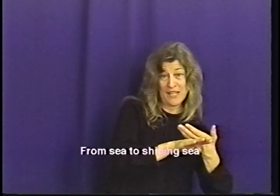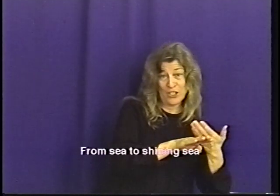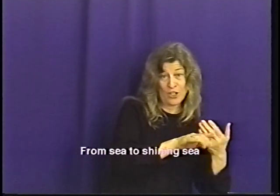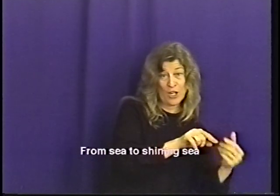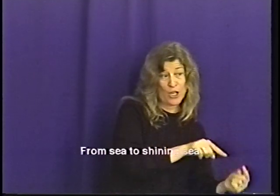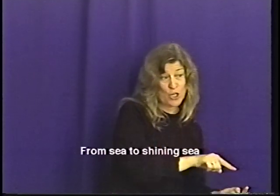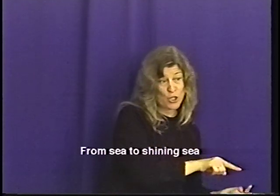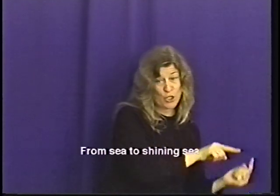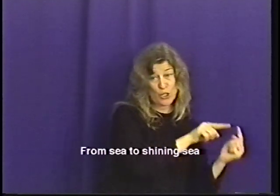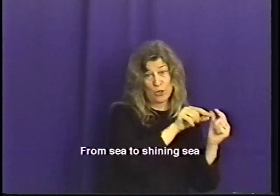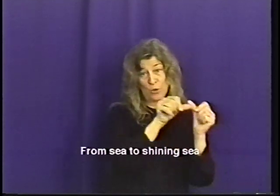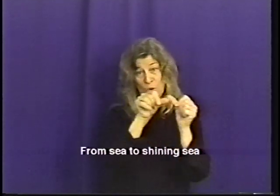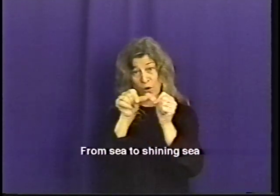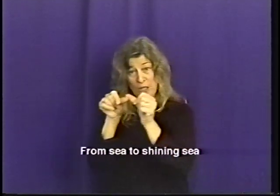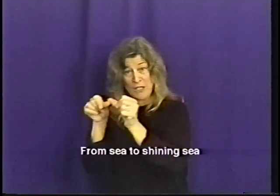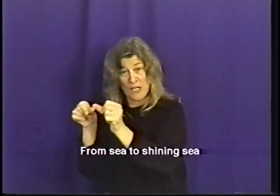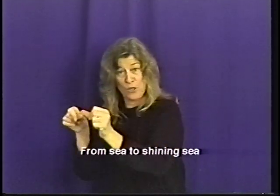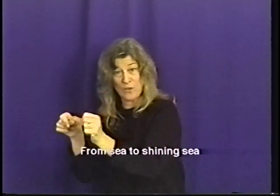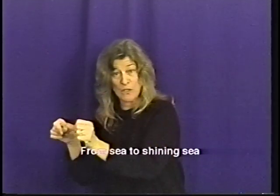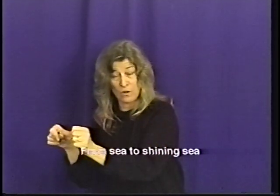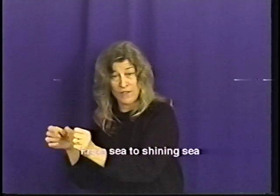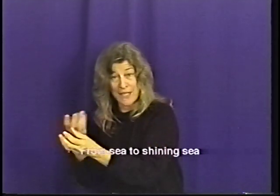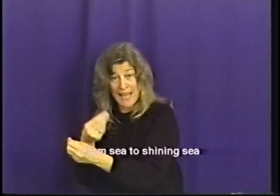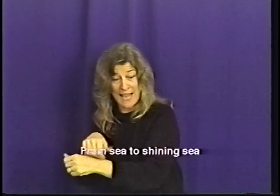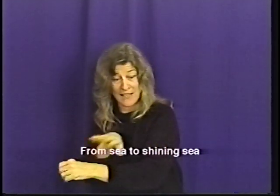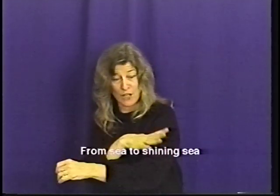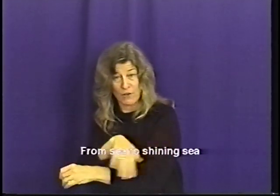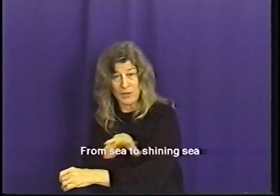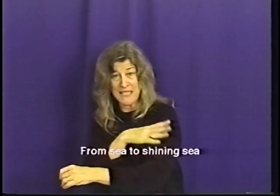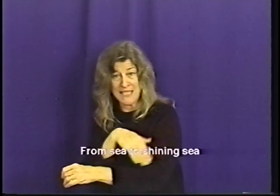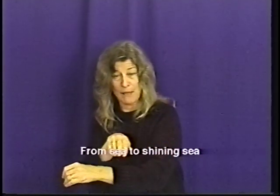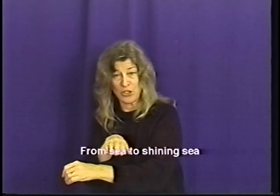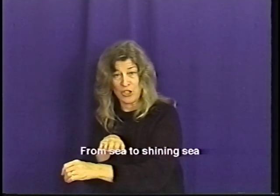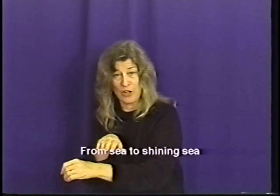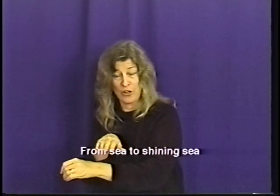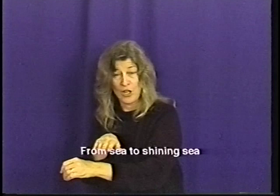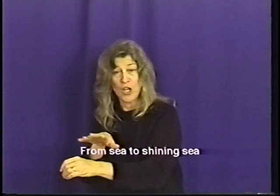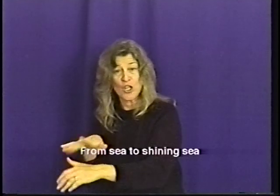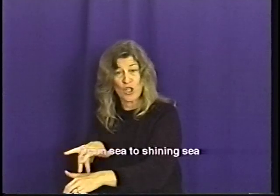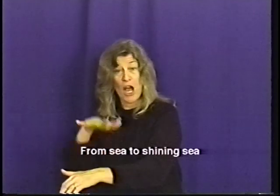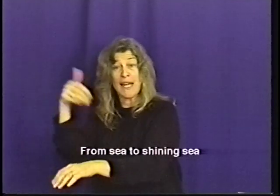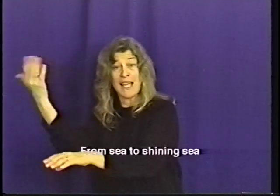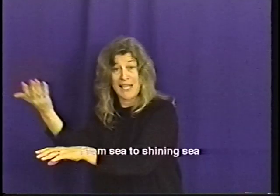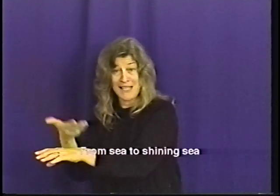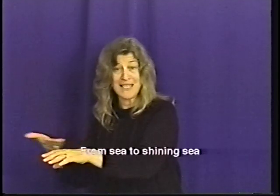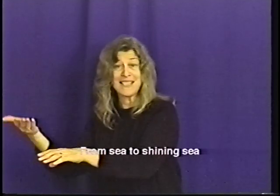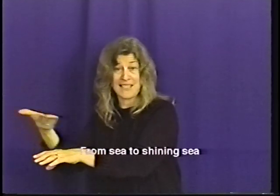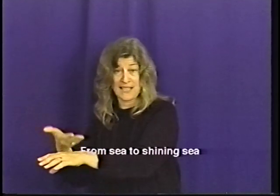beach, to, or continuous over the land that you've already established here, shining sea.